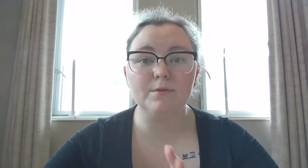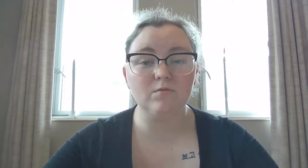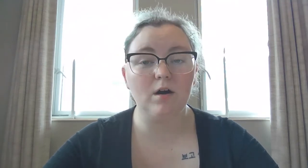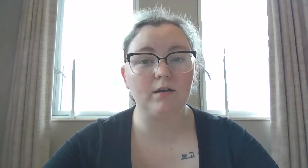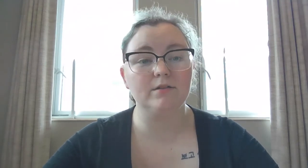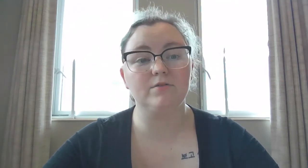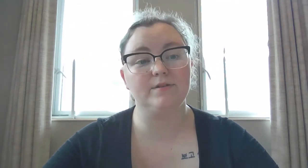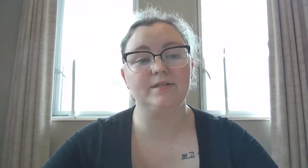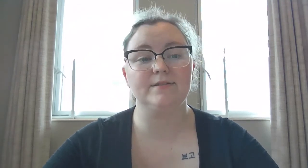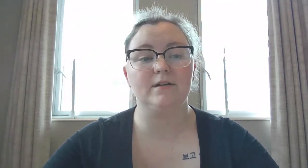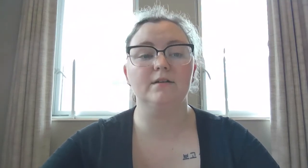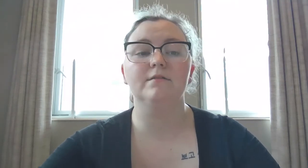is walking towards Esau.